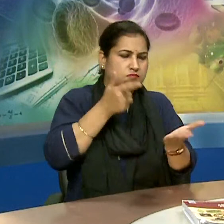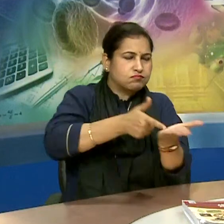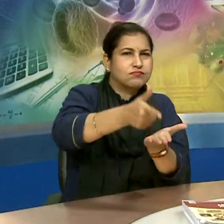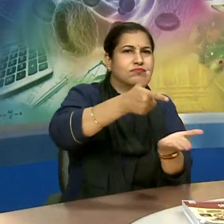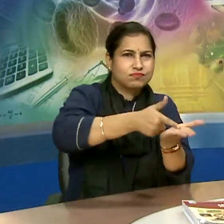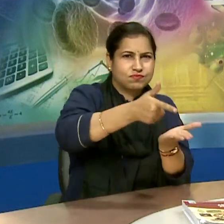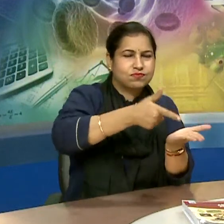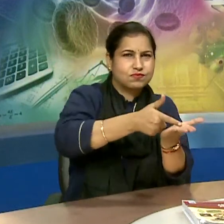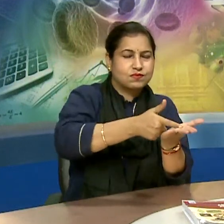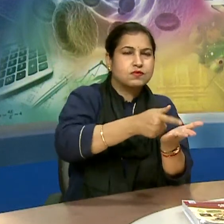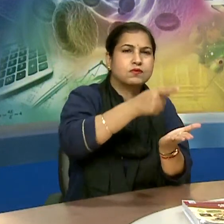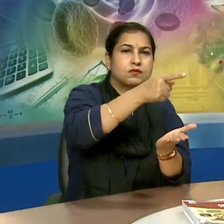of a